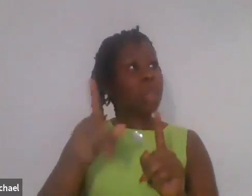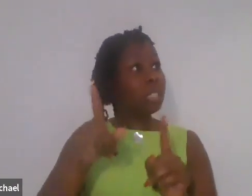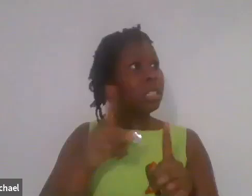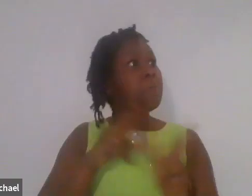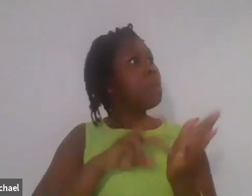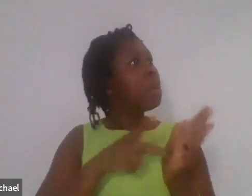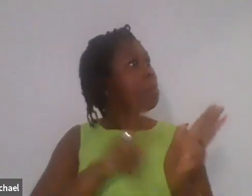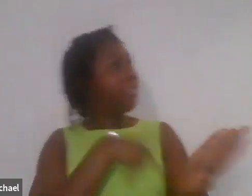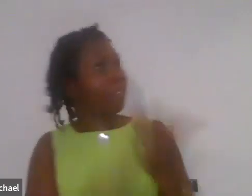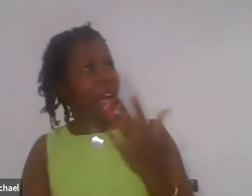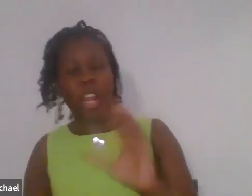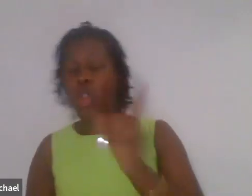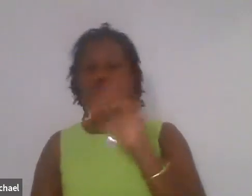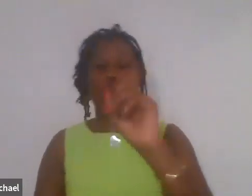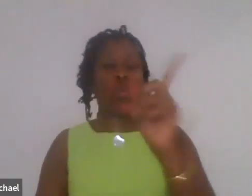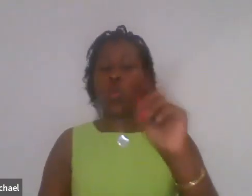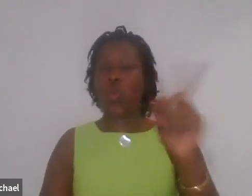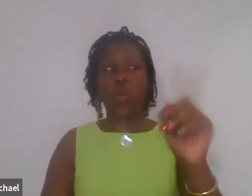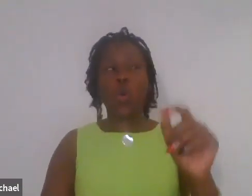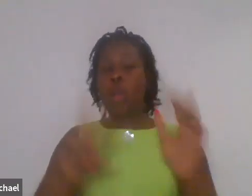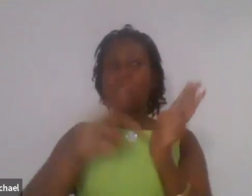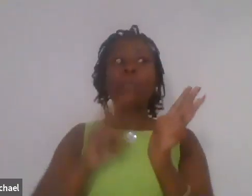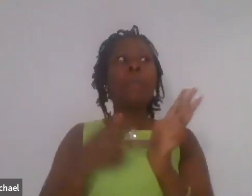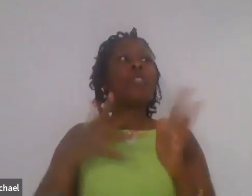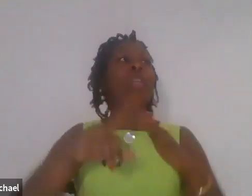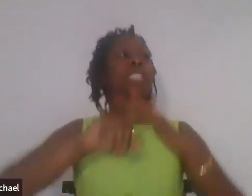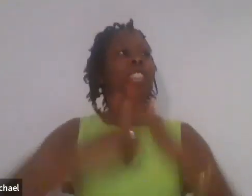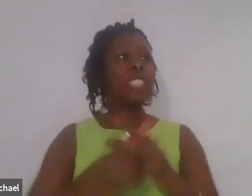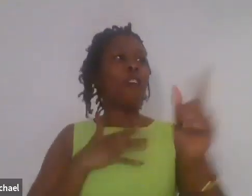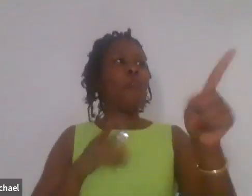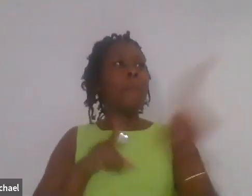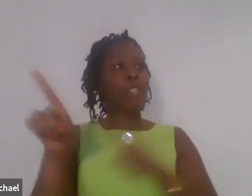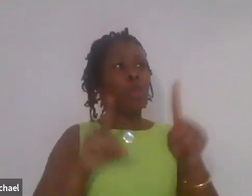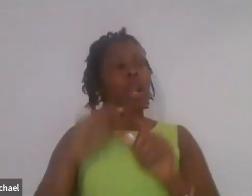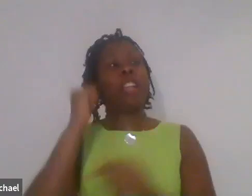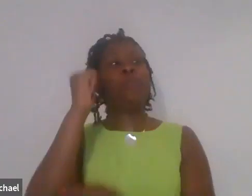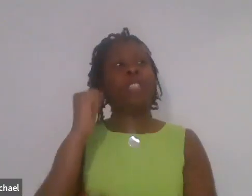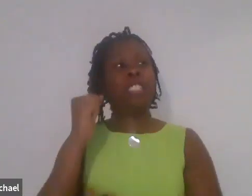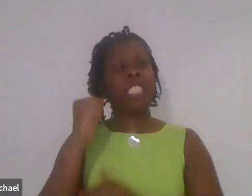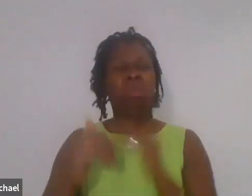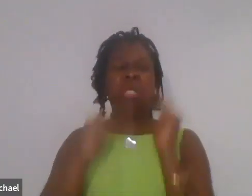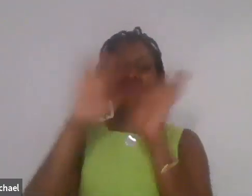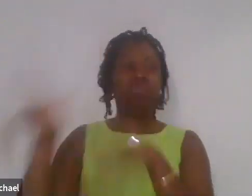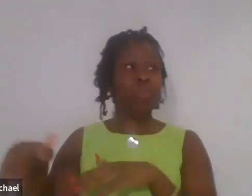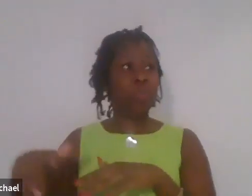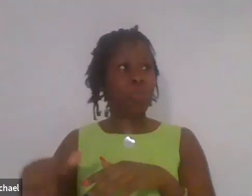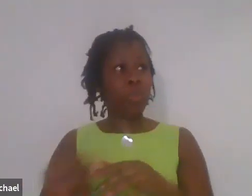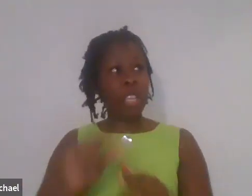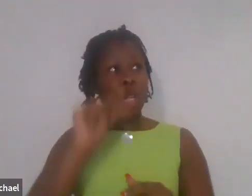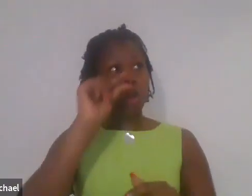that But that did not demoralize that me. man start of my So I knew it was a start of my political journey. So at